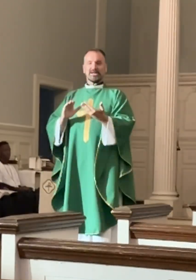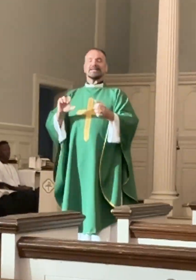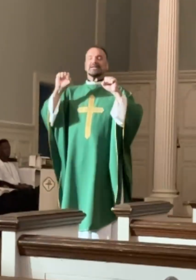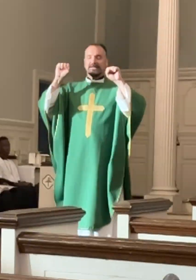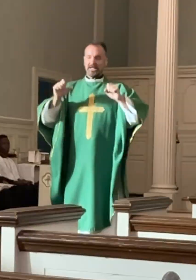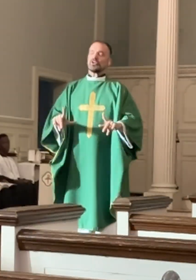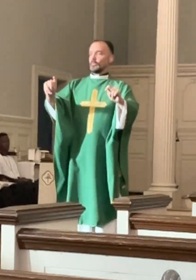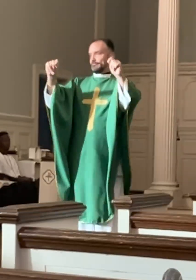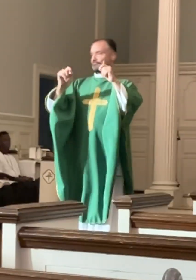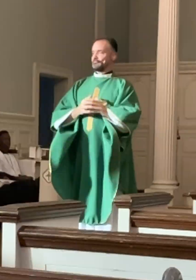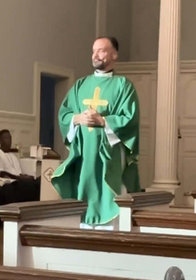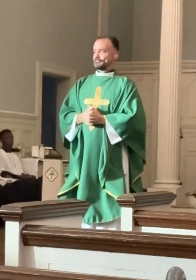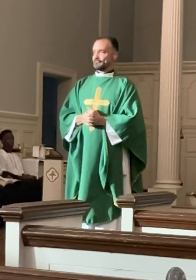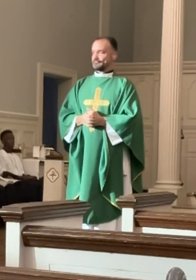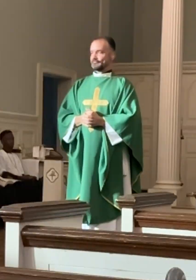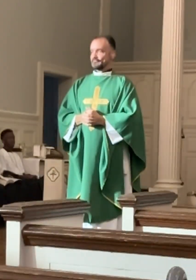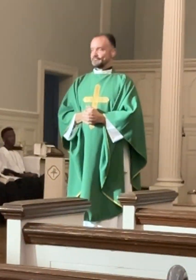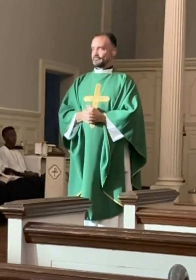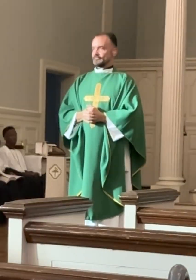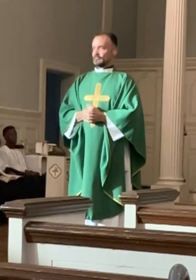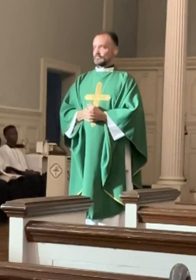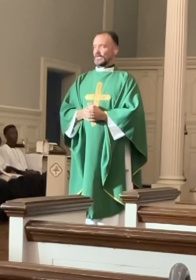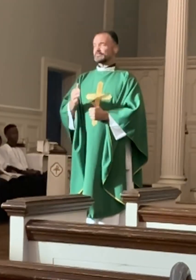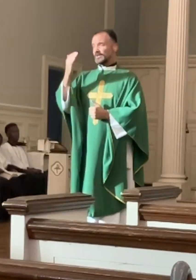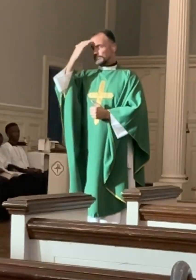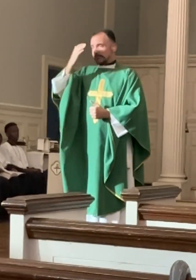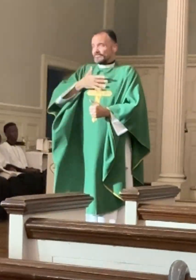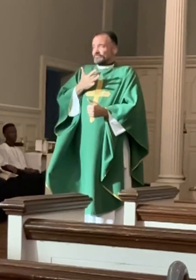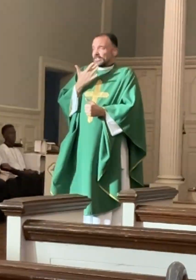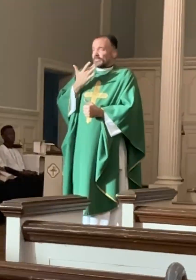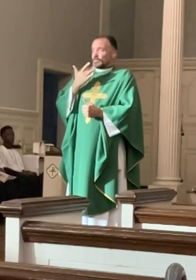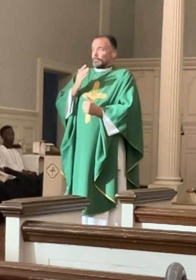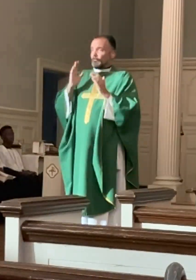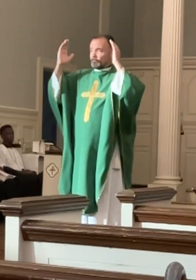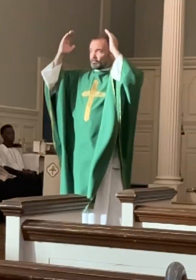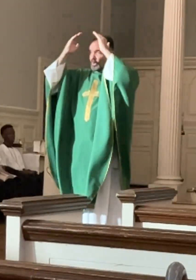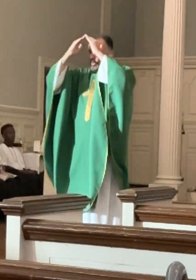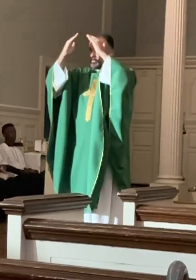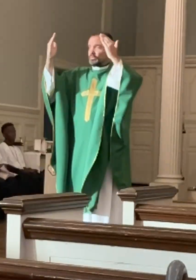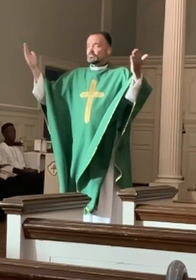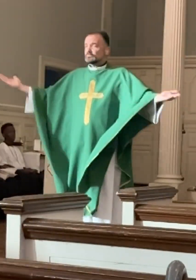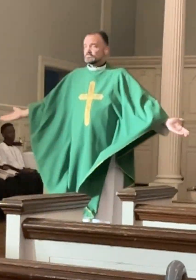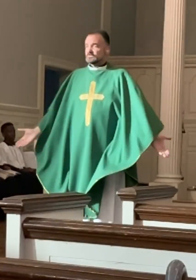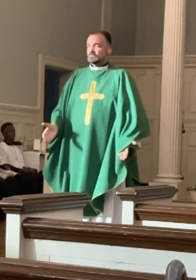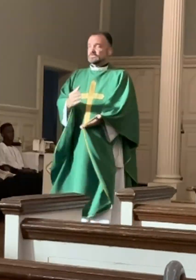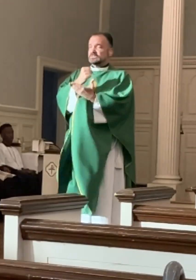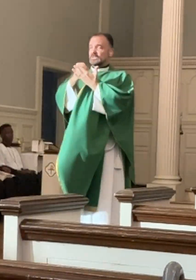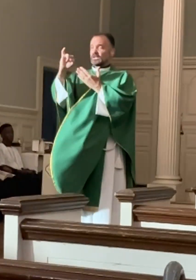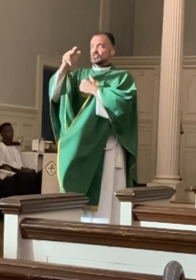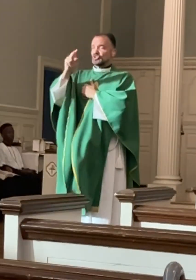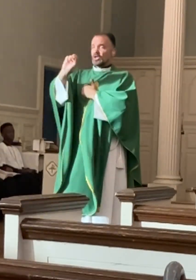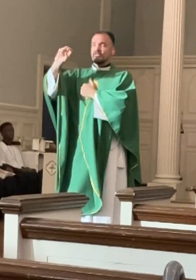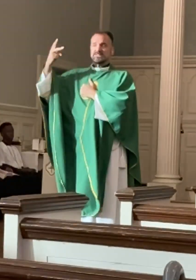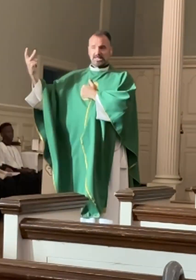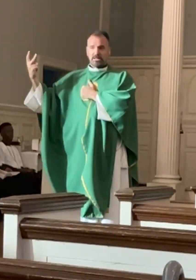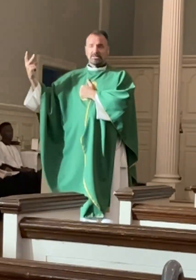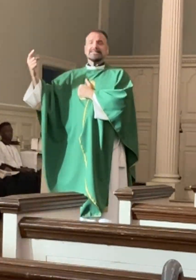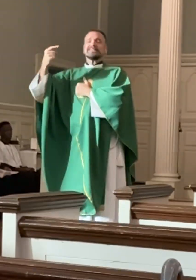community as well as increase our financial position. And at the same time, we will be increasing our favor of hope and charity.